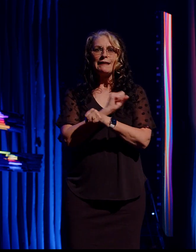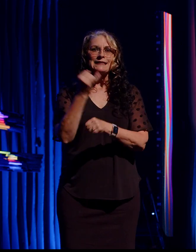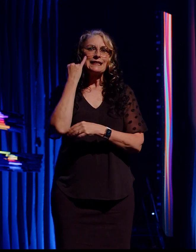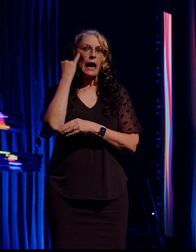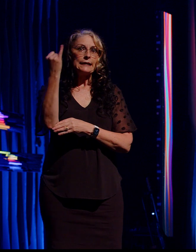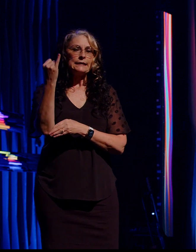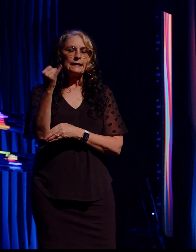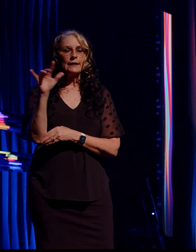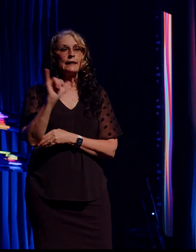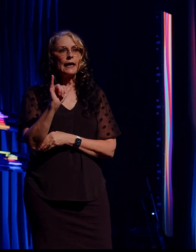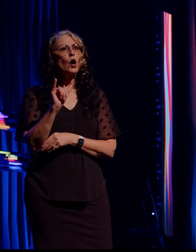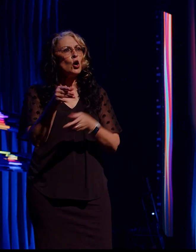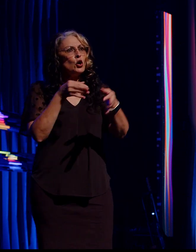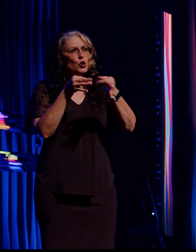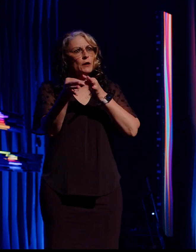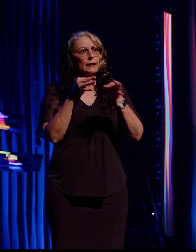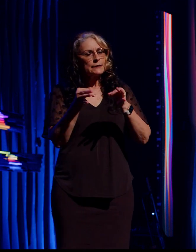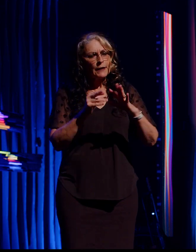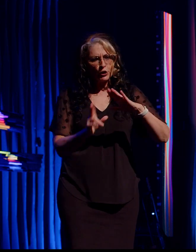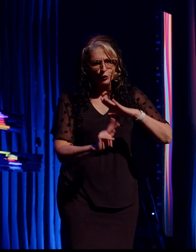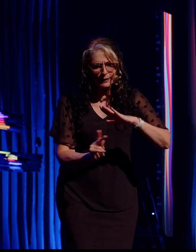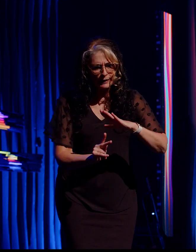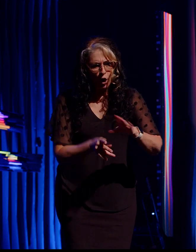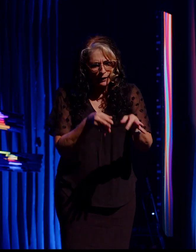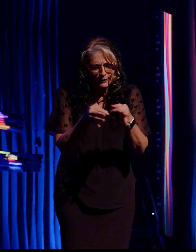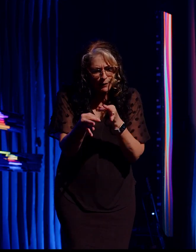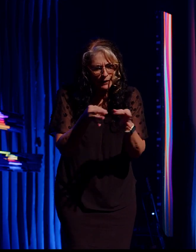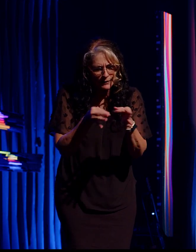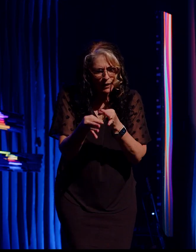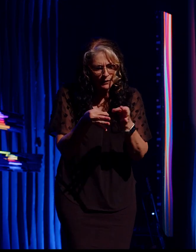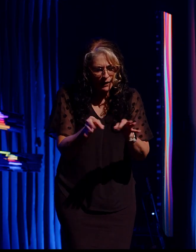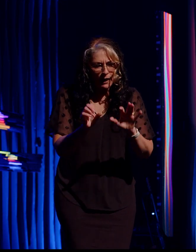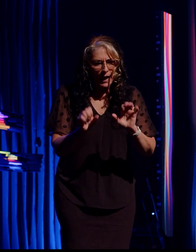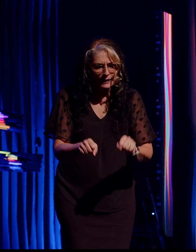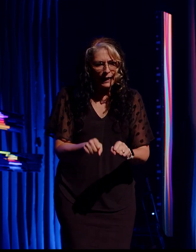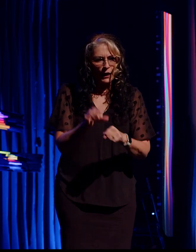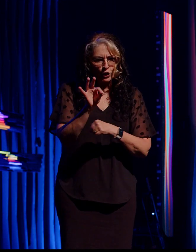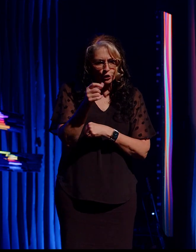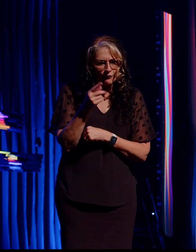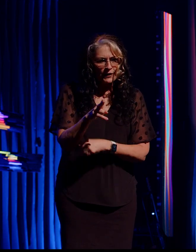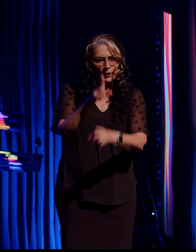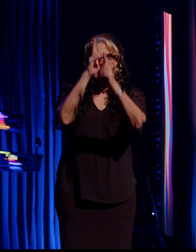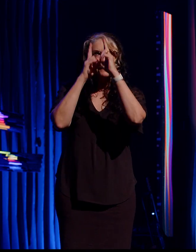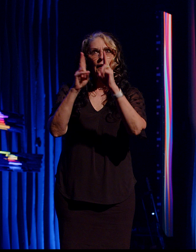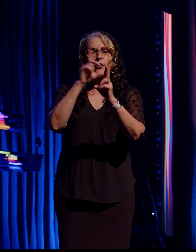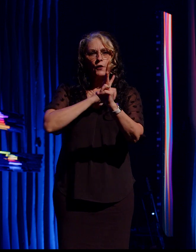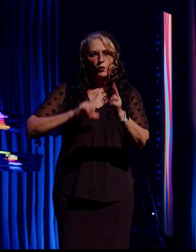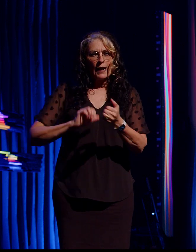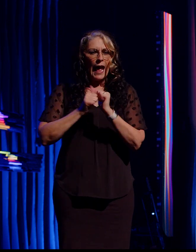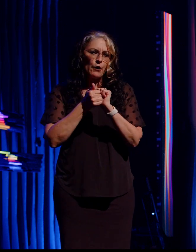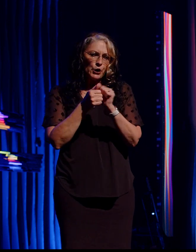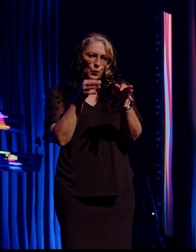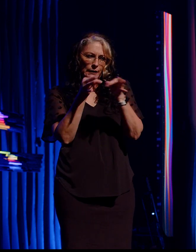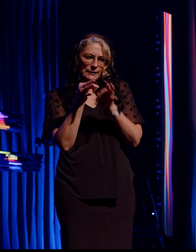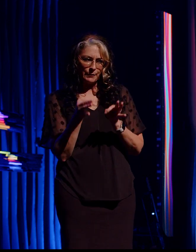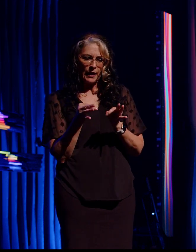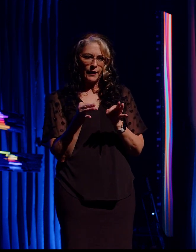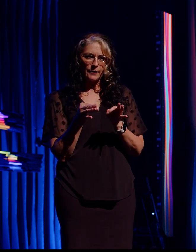idea where like you can explain it to a kindergartner, like this is what it means to fear the Lord. How do you put it into